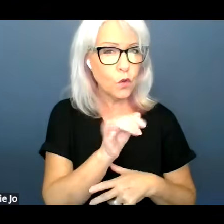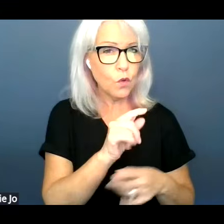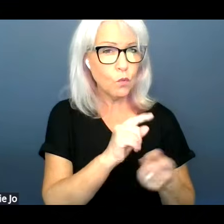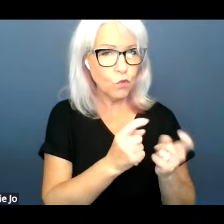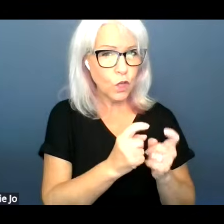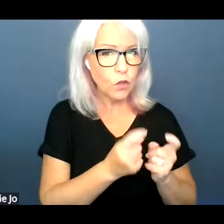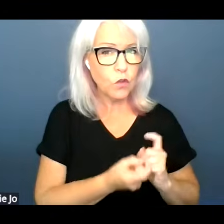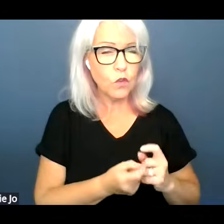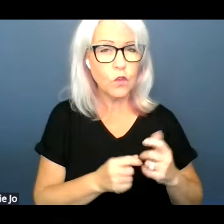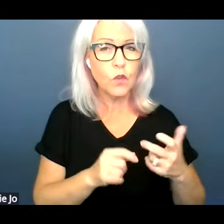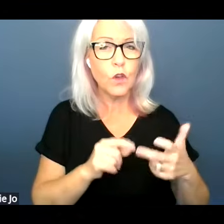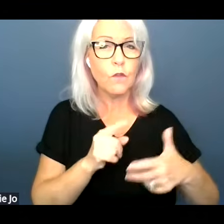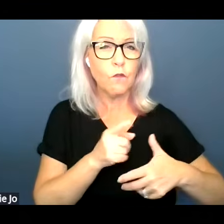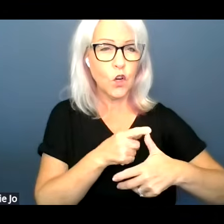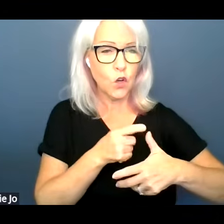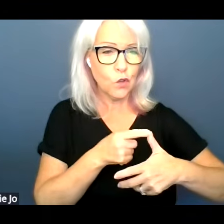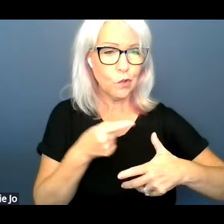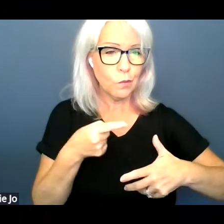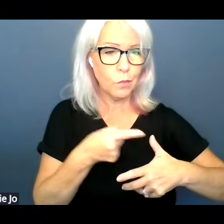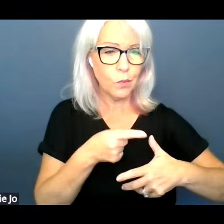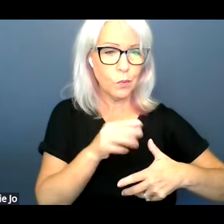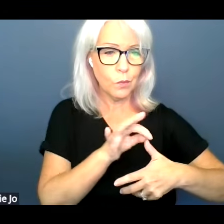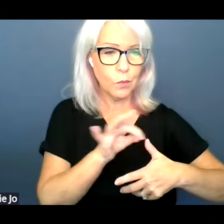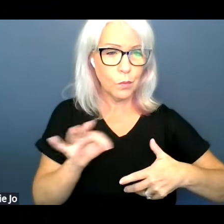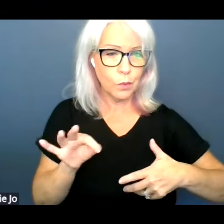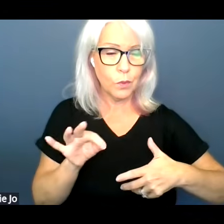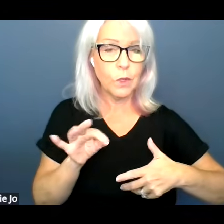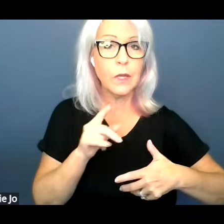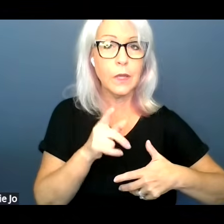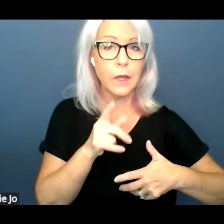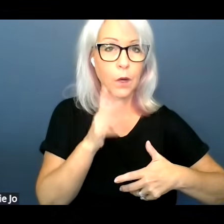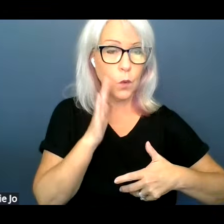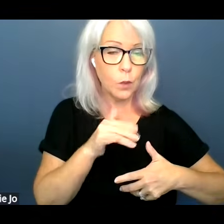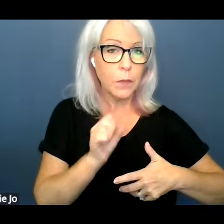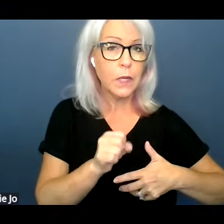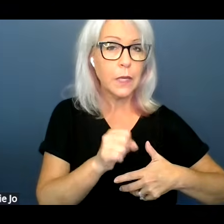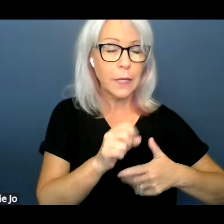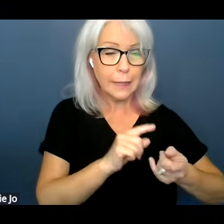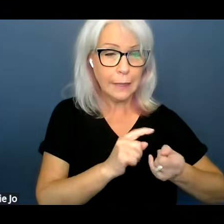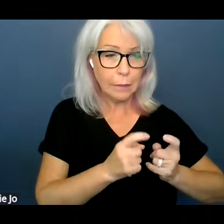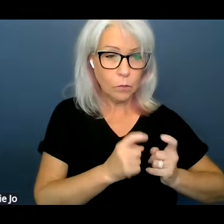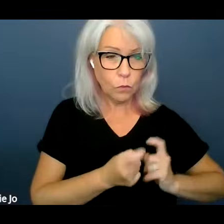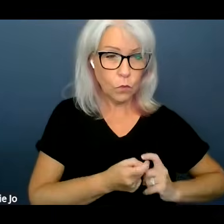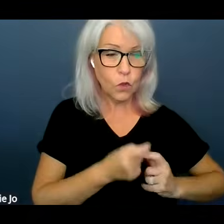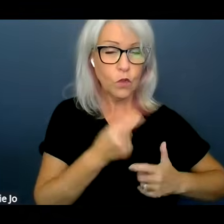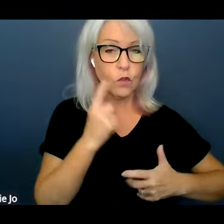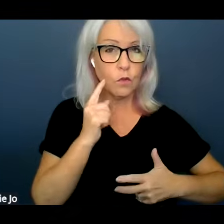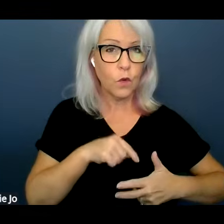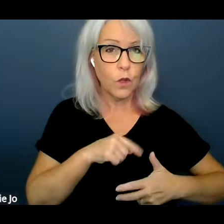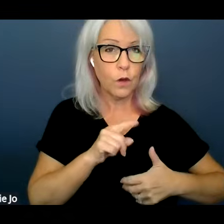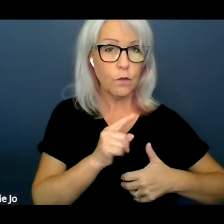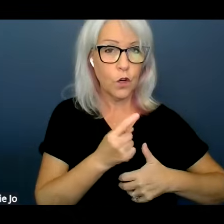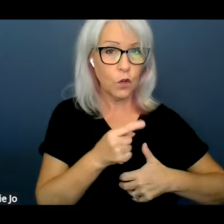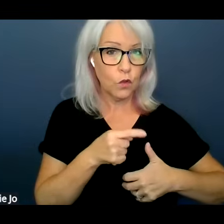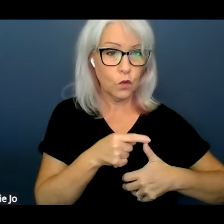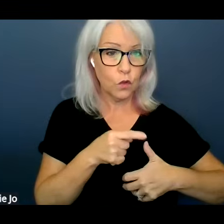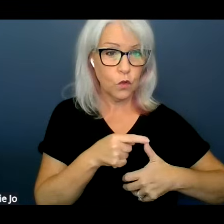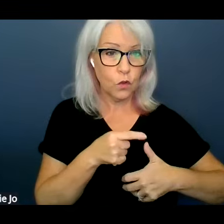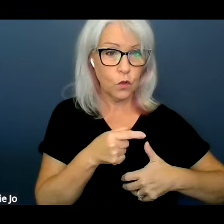I think there's also in this proposal, there would be substantive changes to the first bullet point as well. Is that,